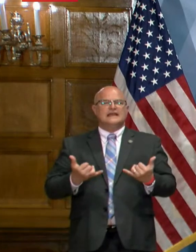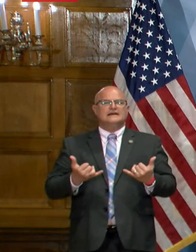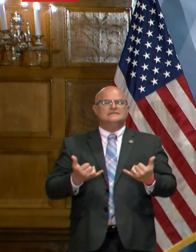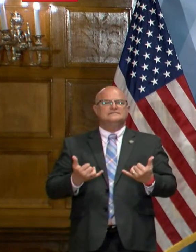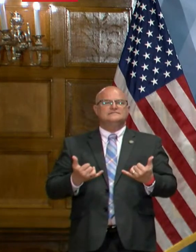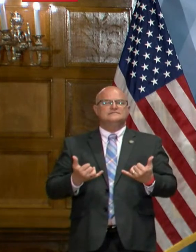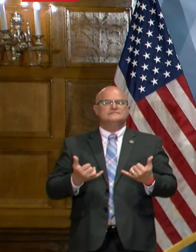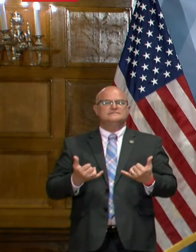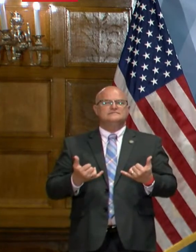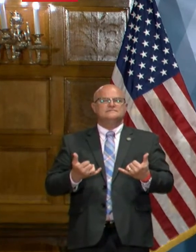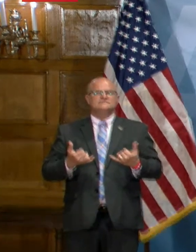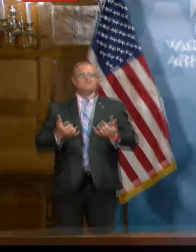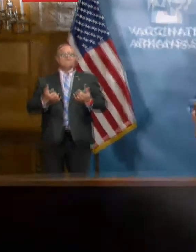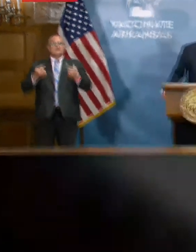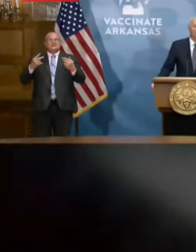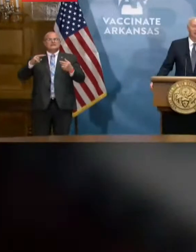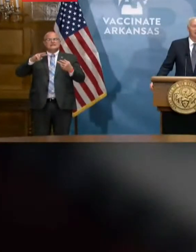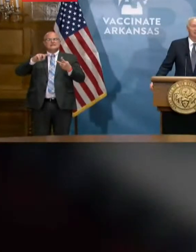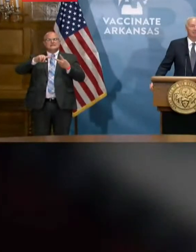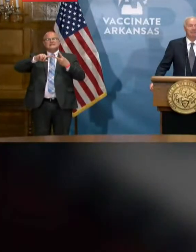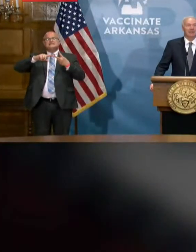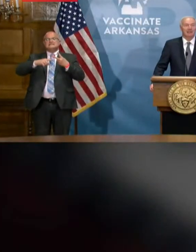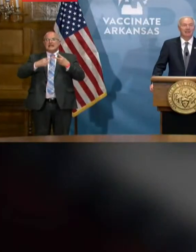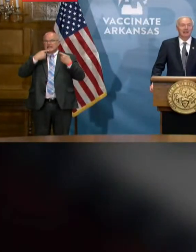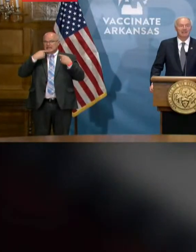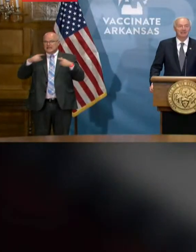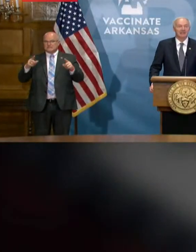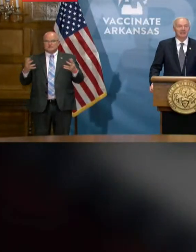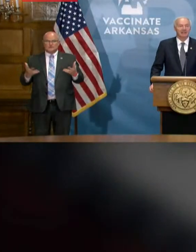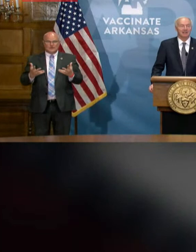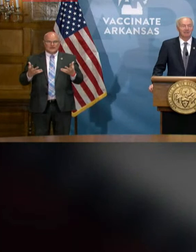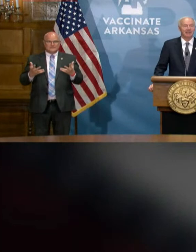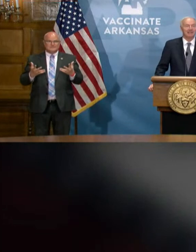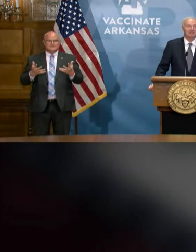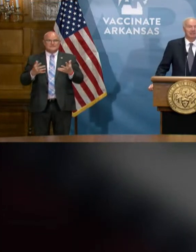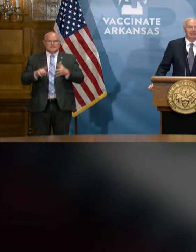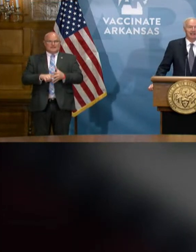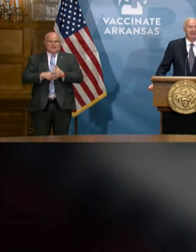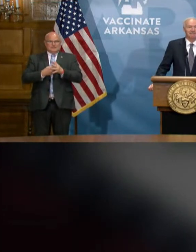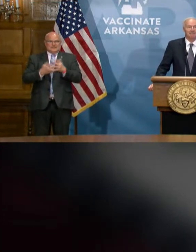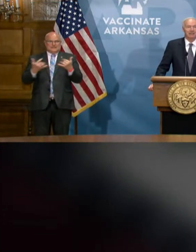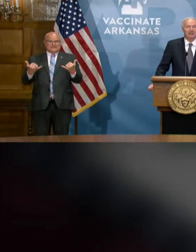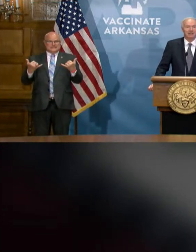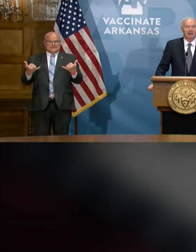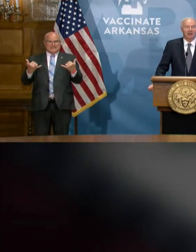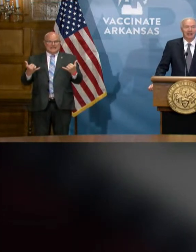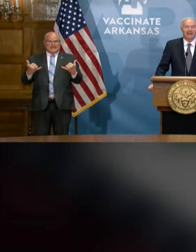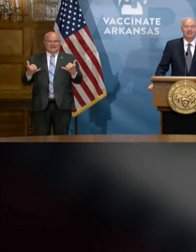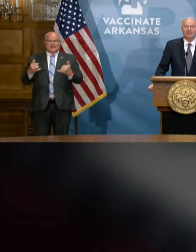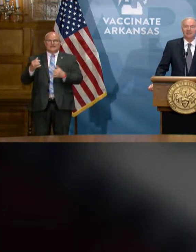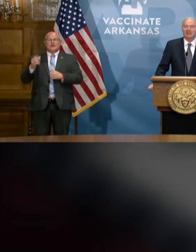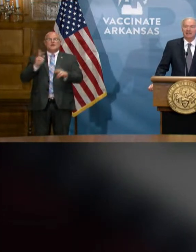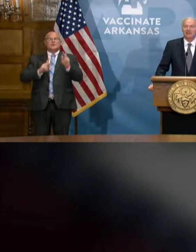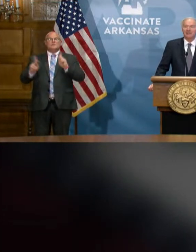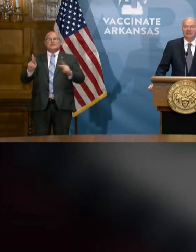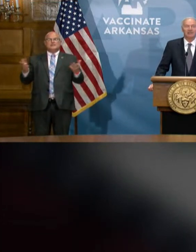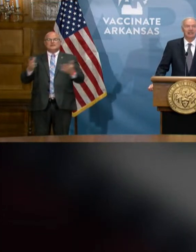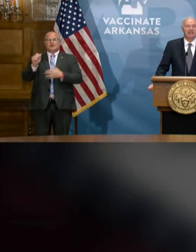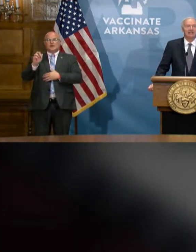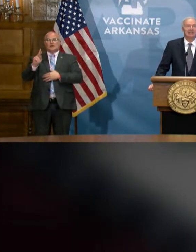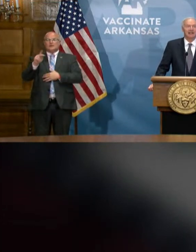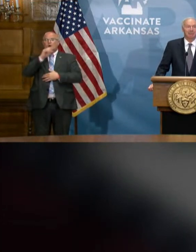there to the second announcement, which is that effective today, Arkansans